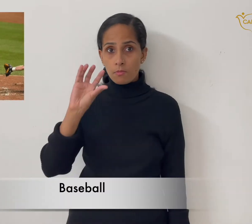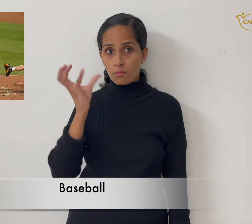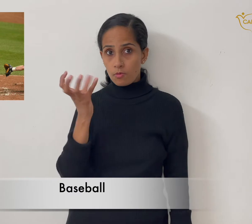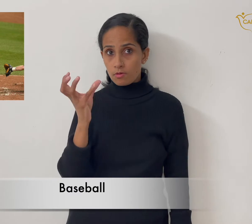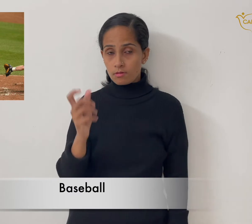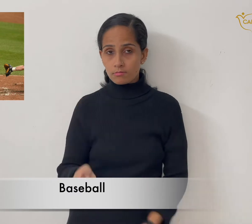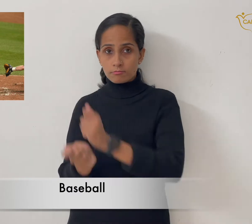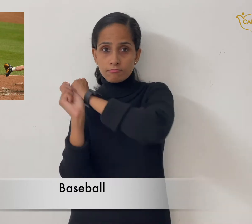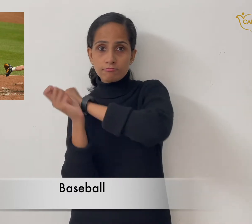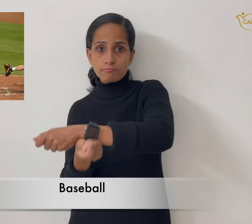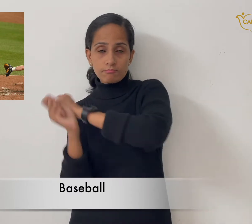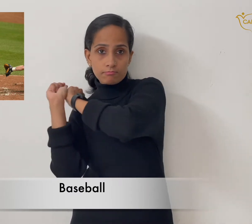Baseball.